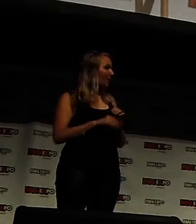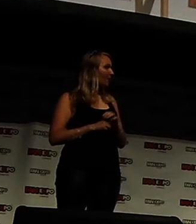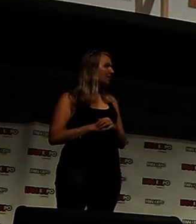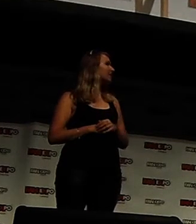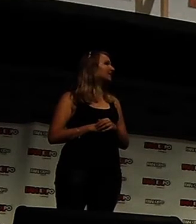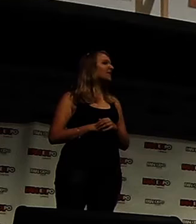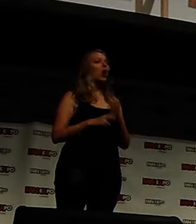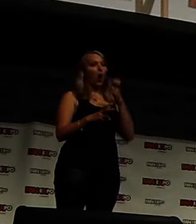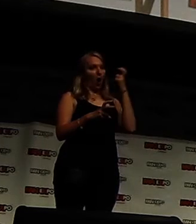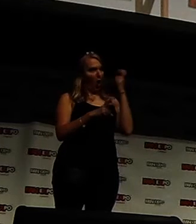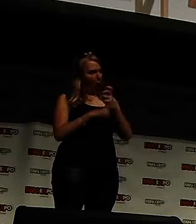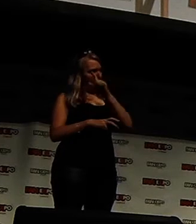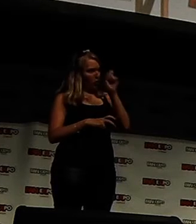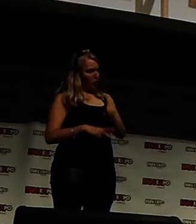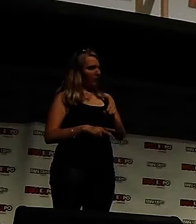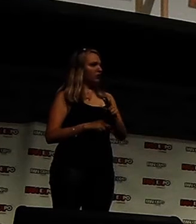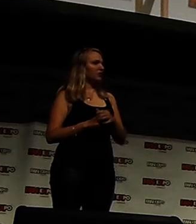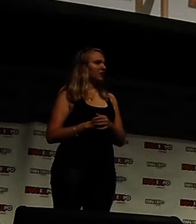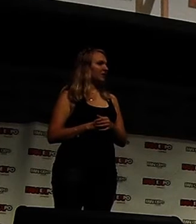Hard question for you. Ooh.